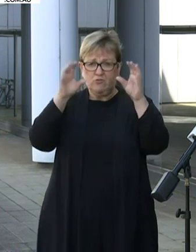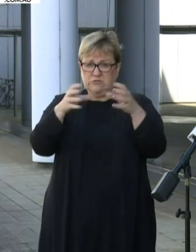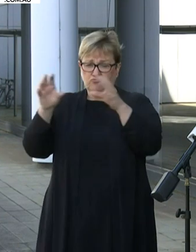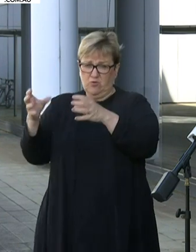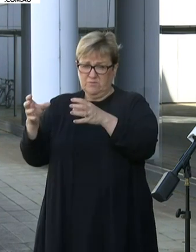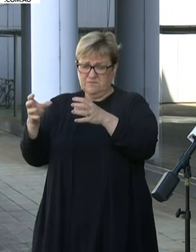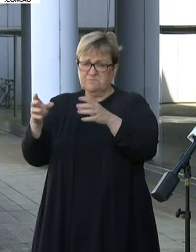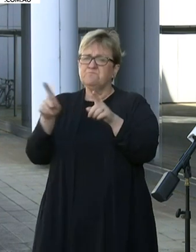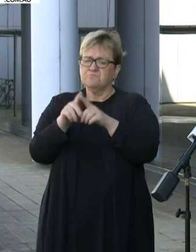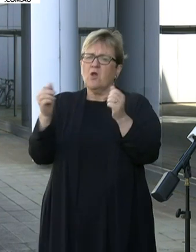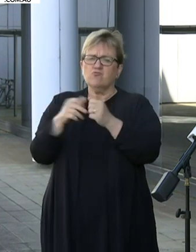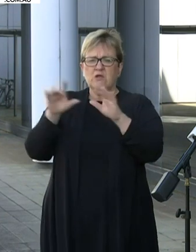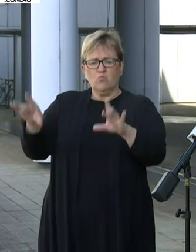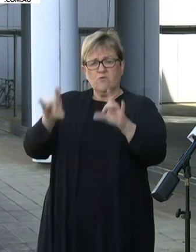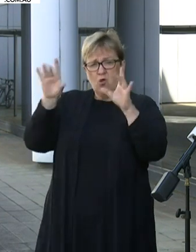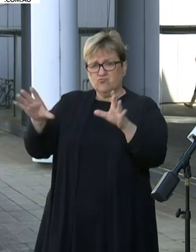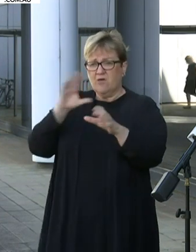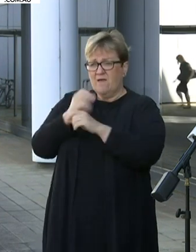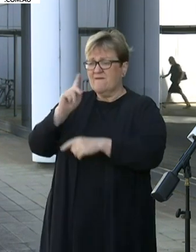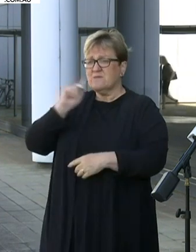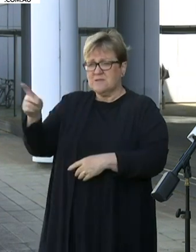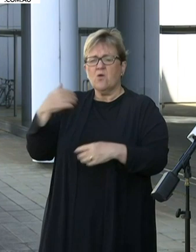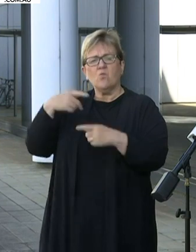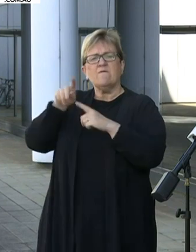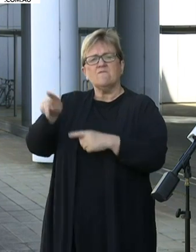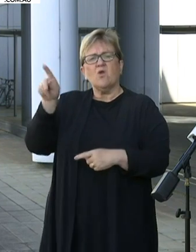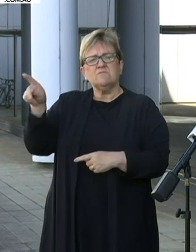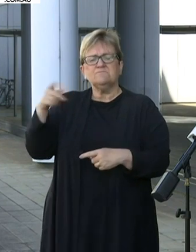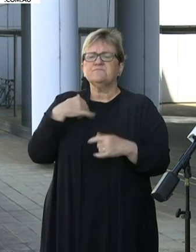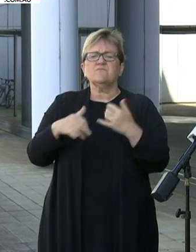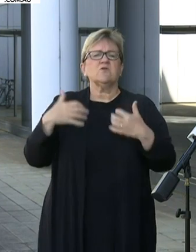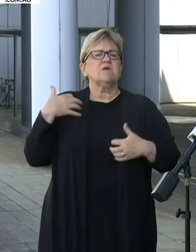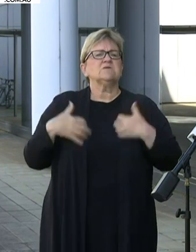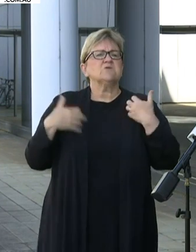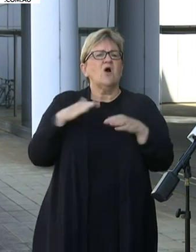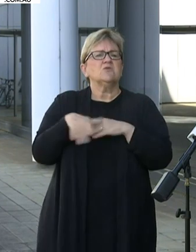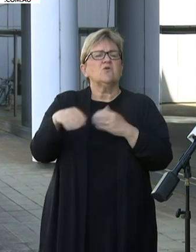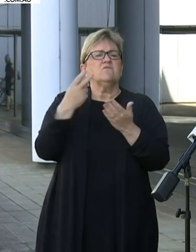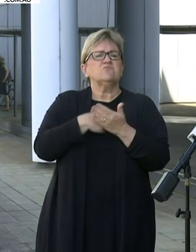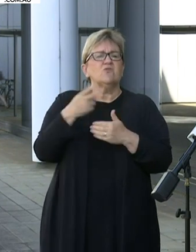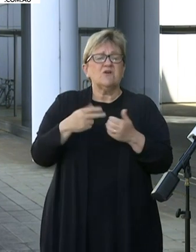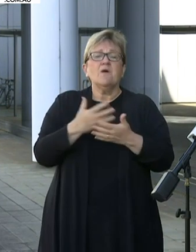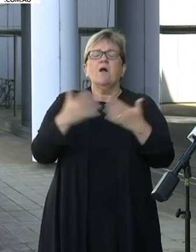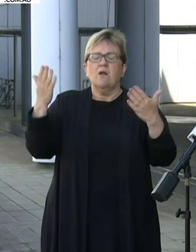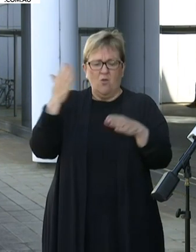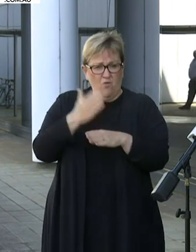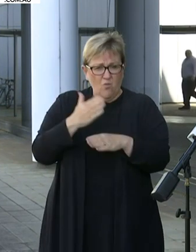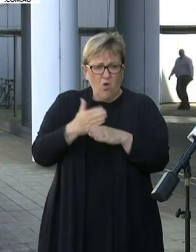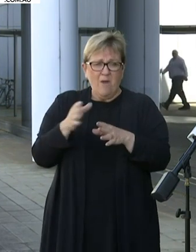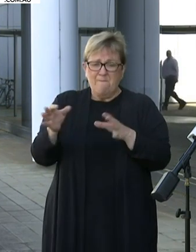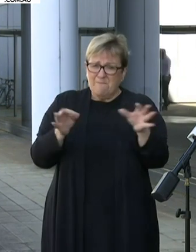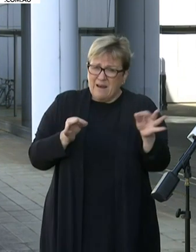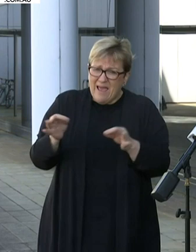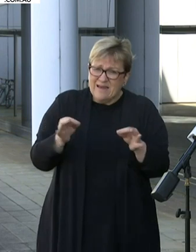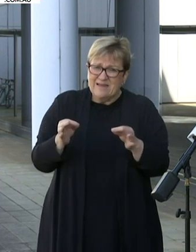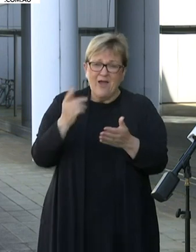as agreed by the Australian Government. We're very excited about this program. A lot of work has gone into the planning. A